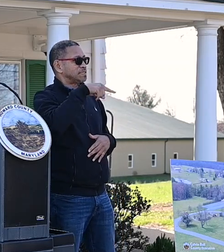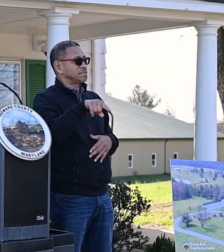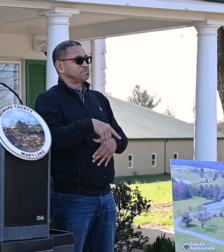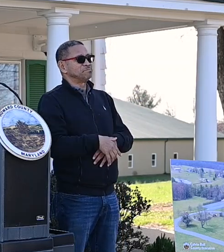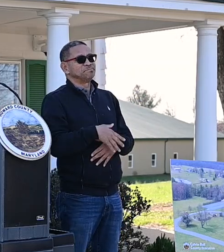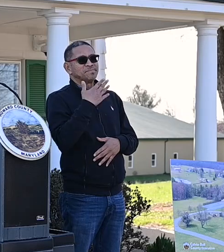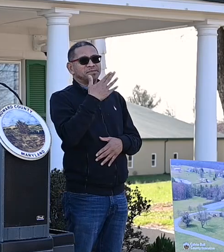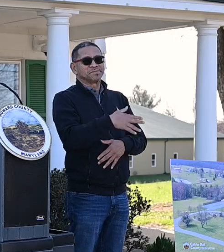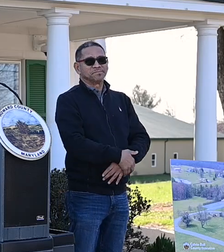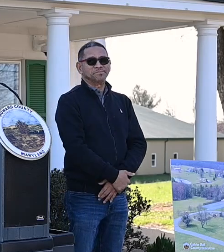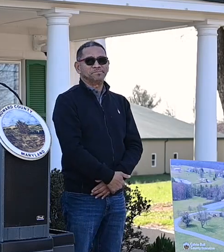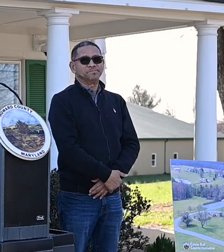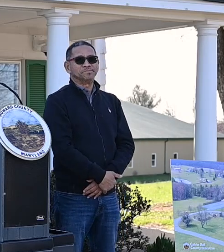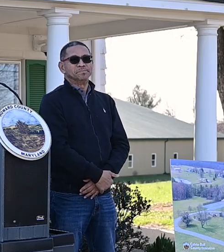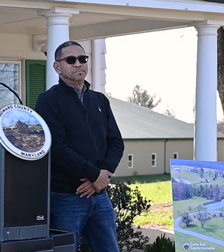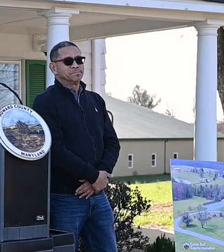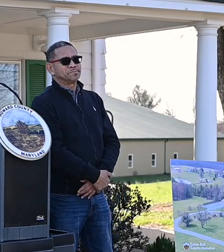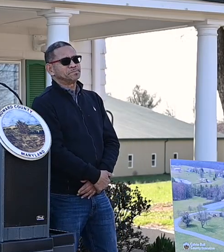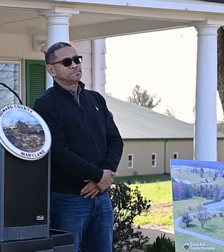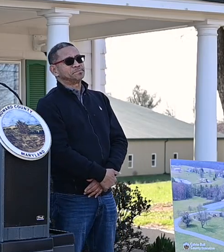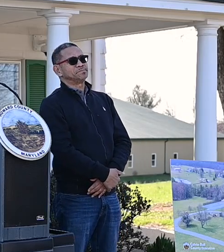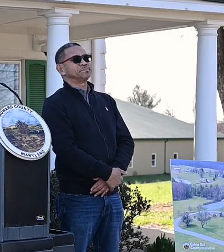you for being here.